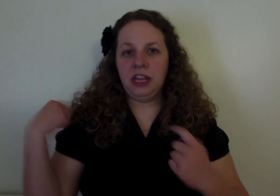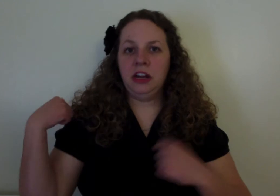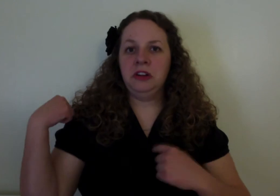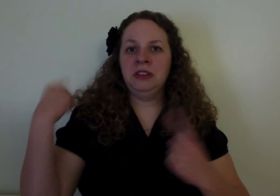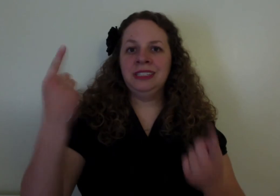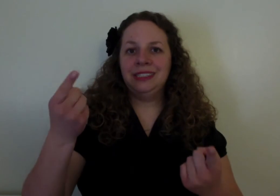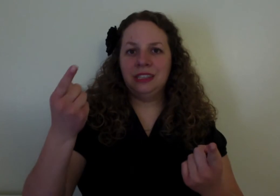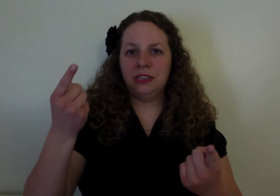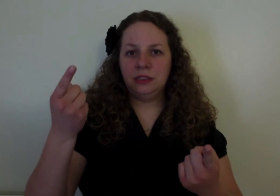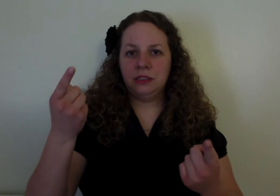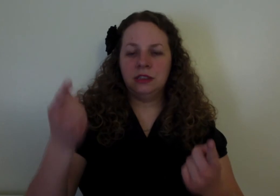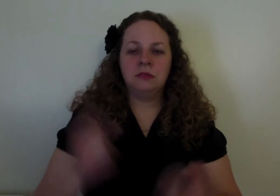there since